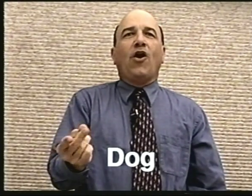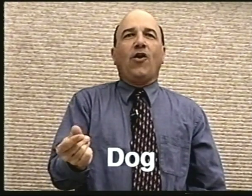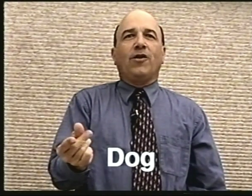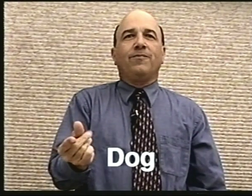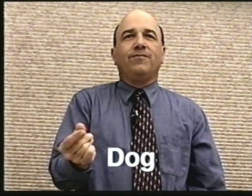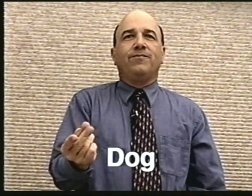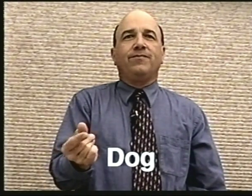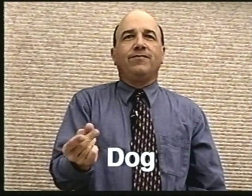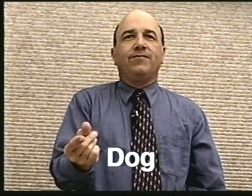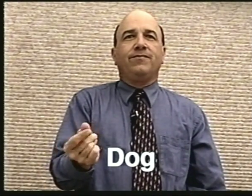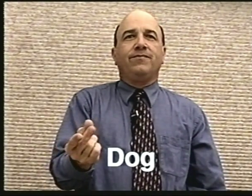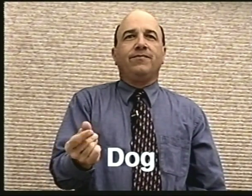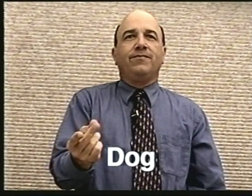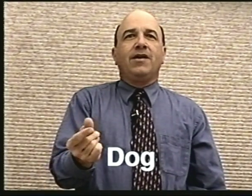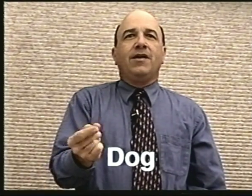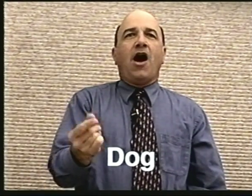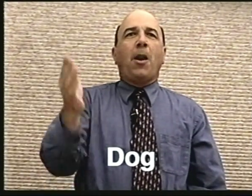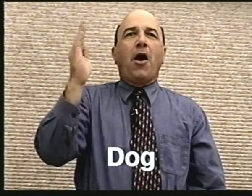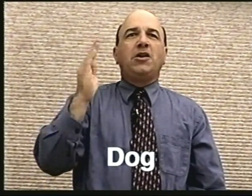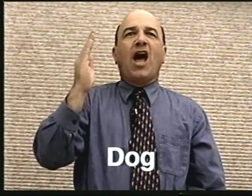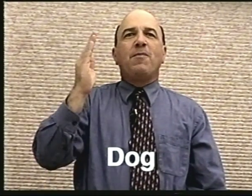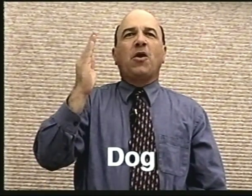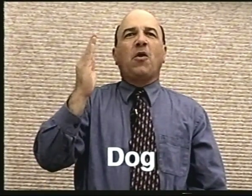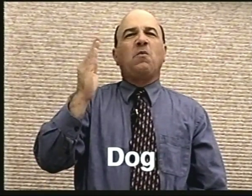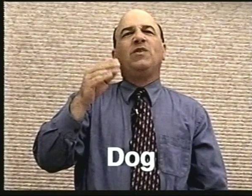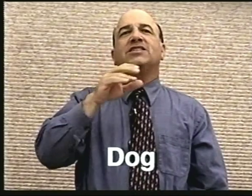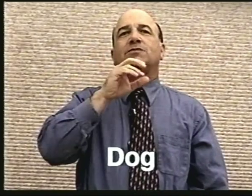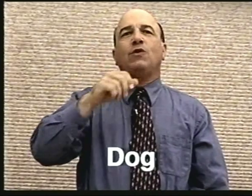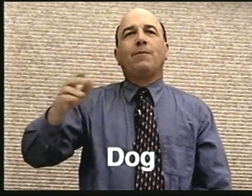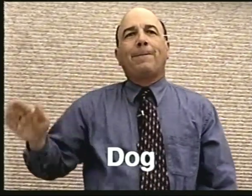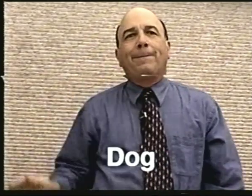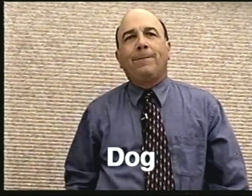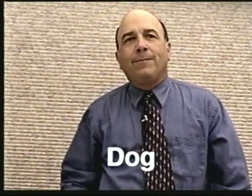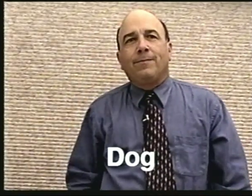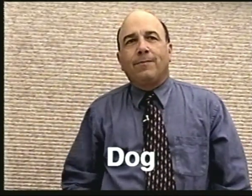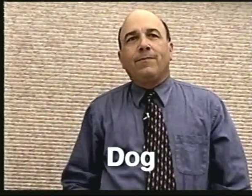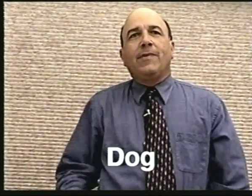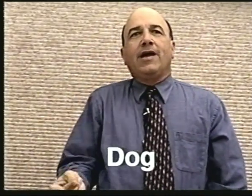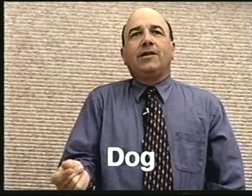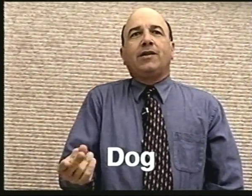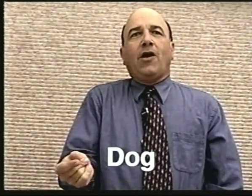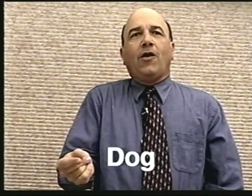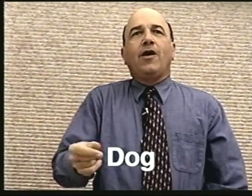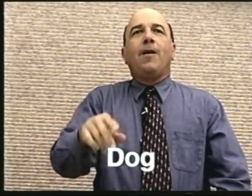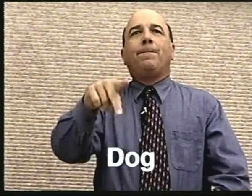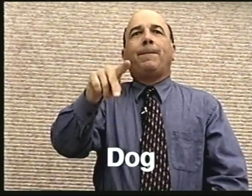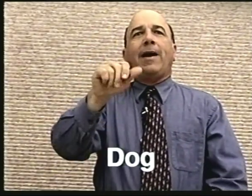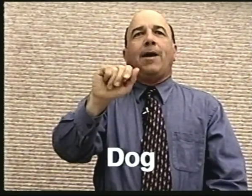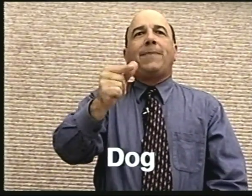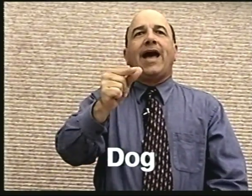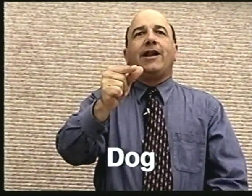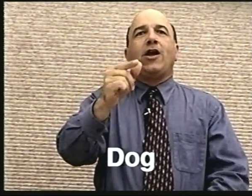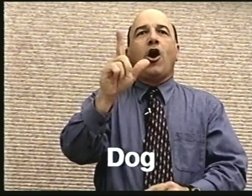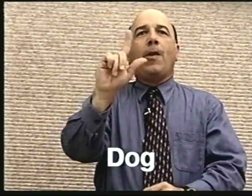Dog. A long time ago, we spoke dog by patting on the